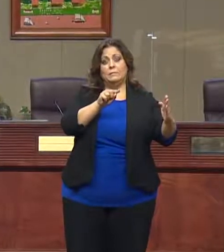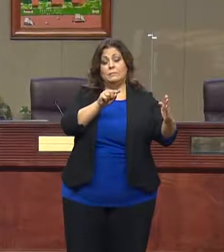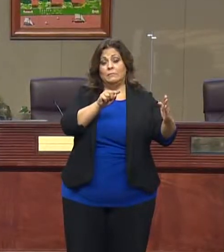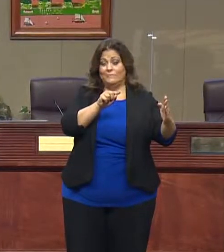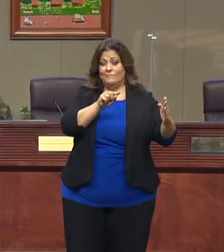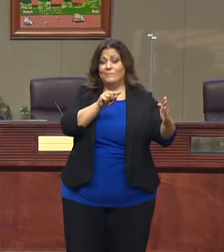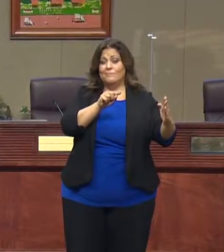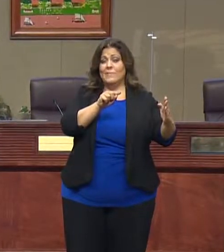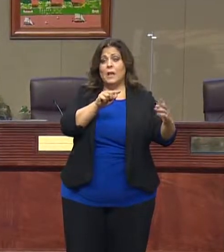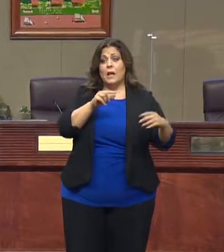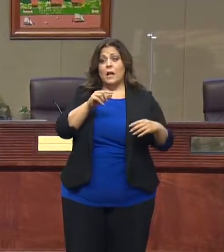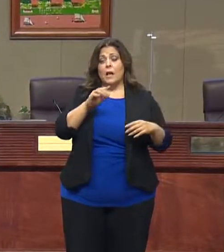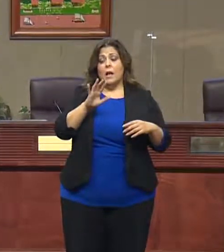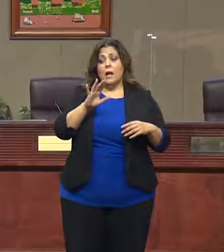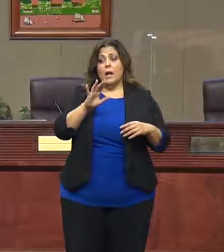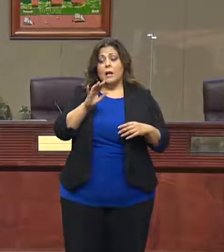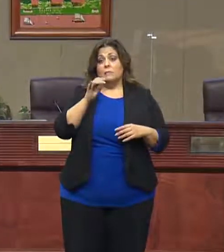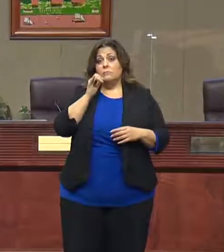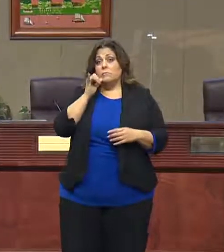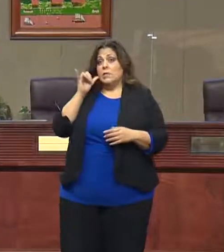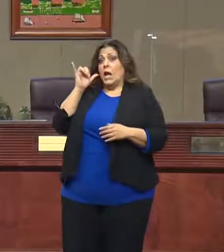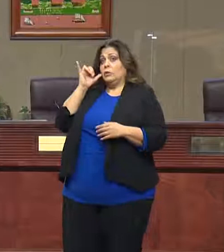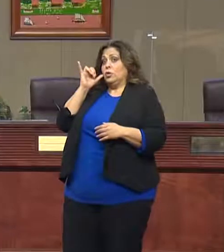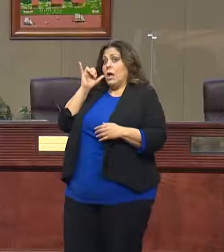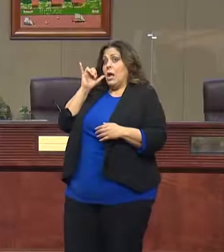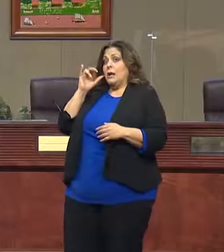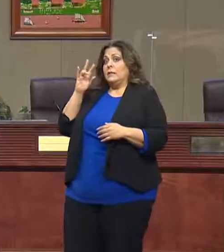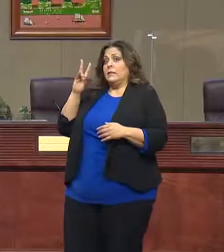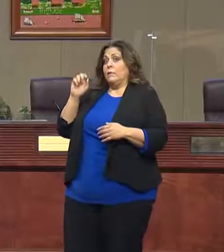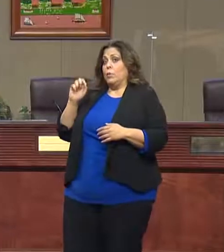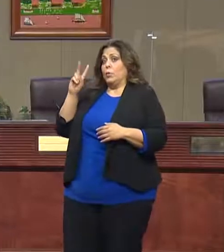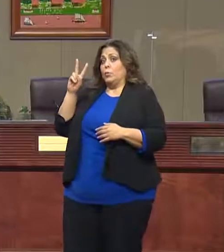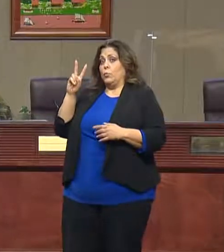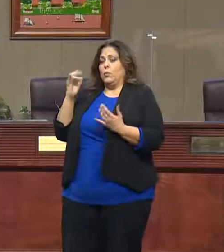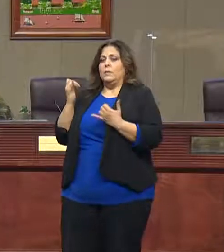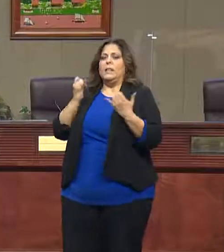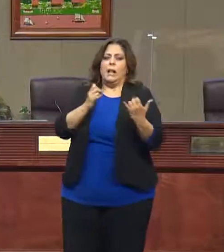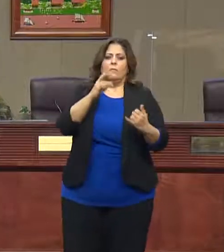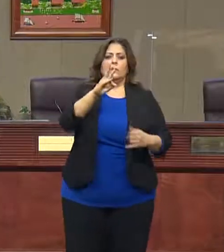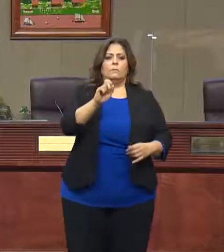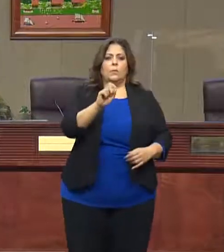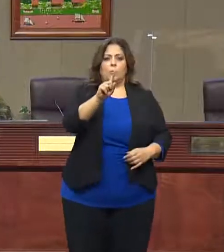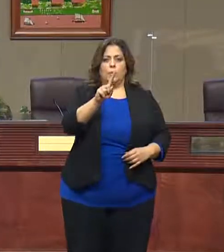0.1 lower than the day before. And the deaths are at